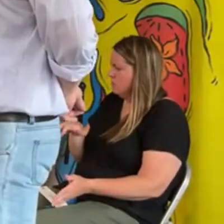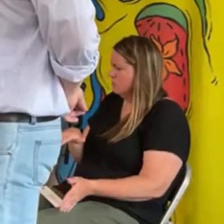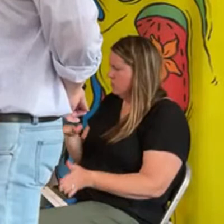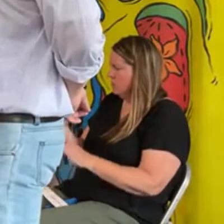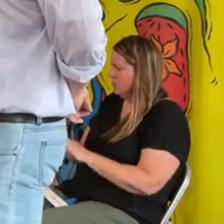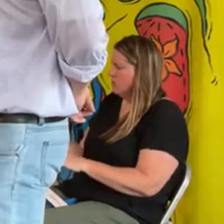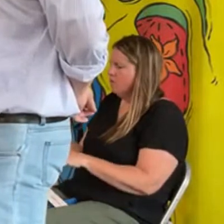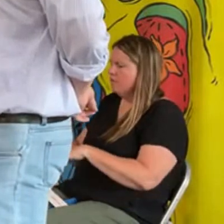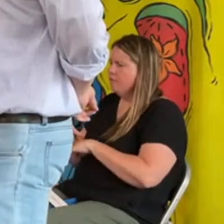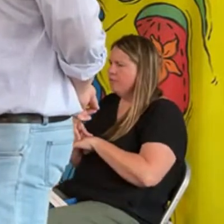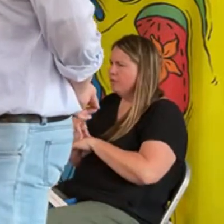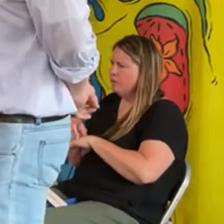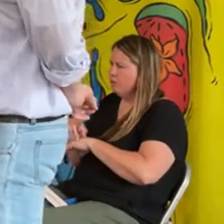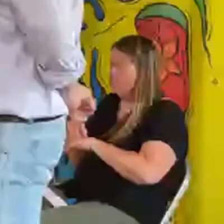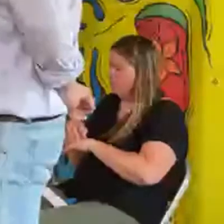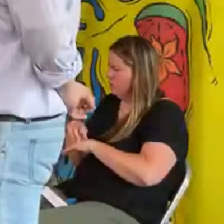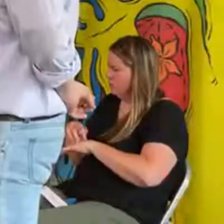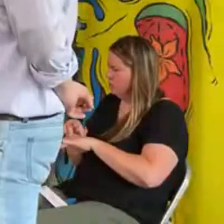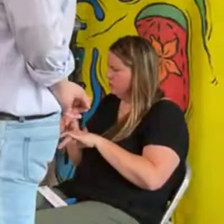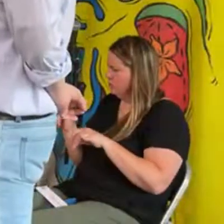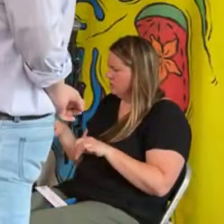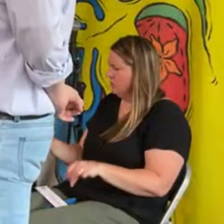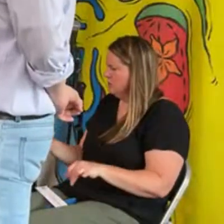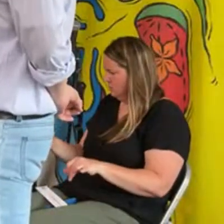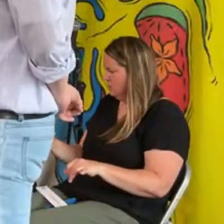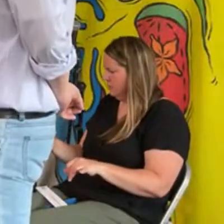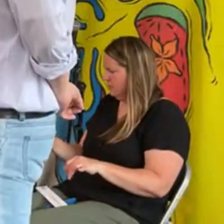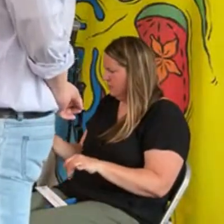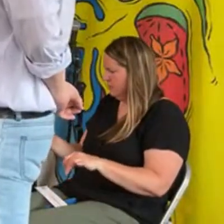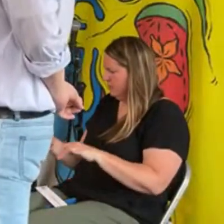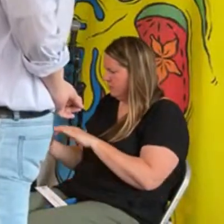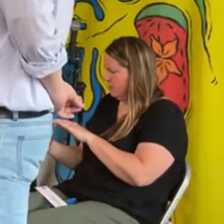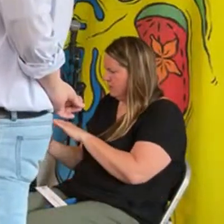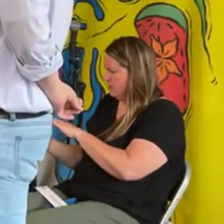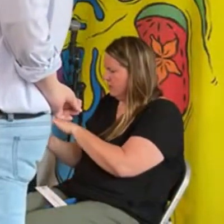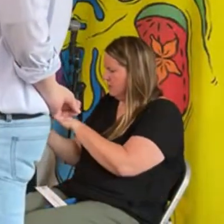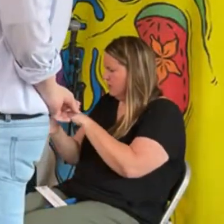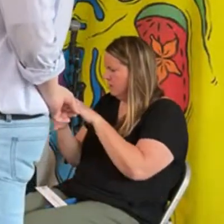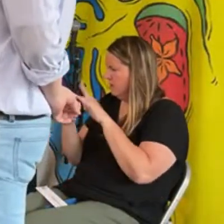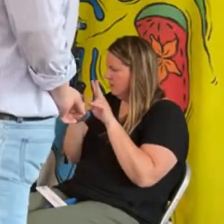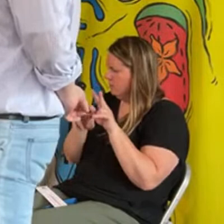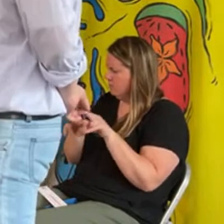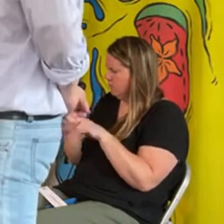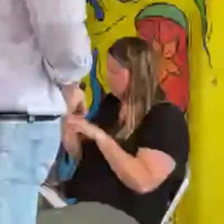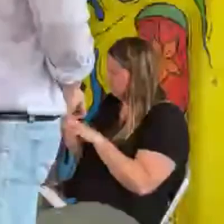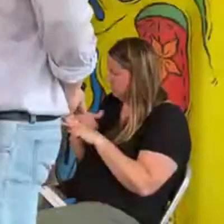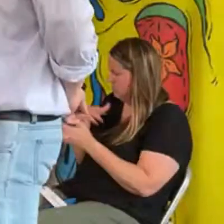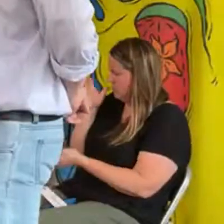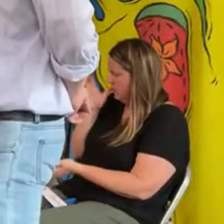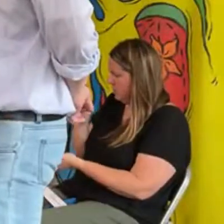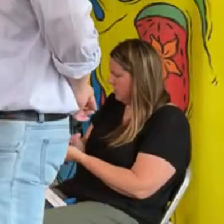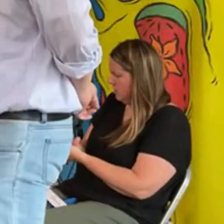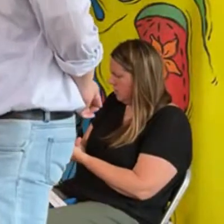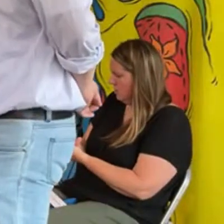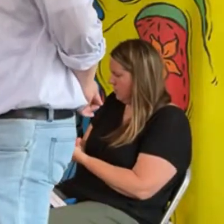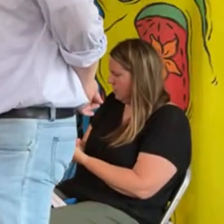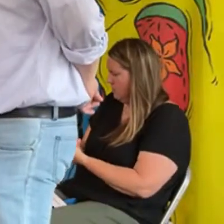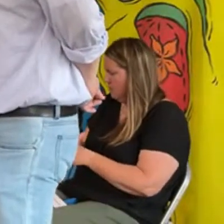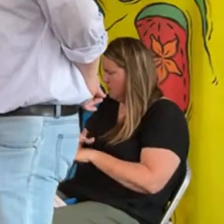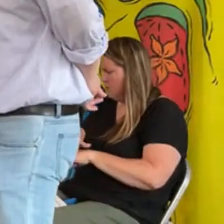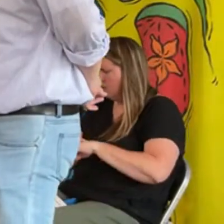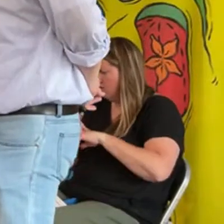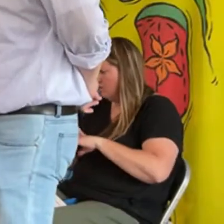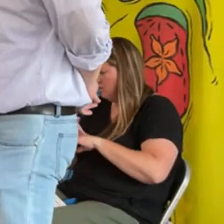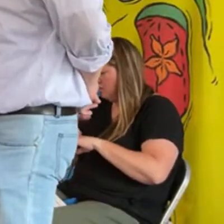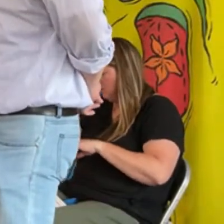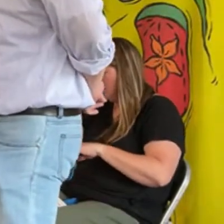die, the earth is still a helicopter I abuse, my wife. On earth,